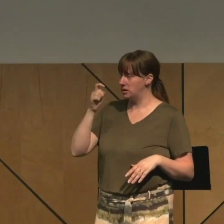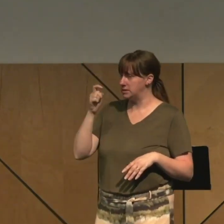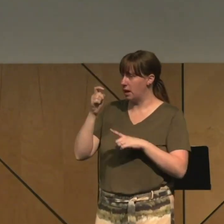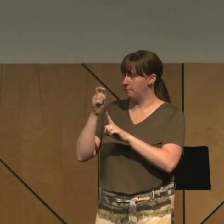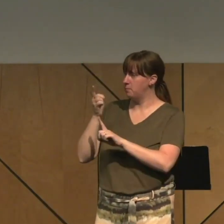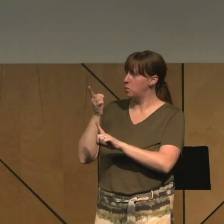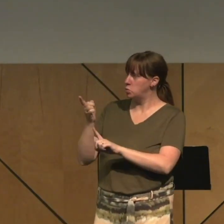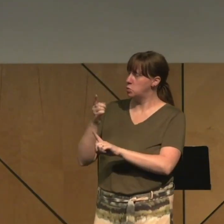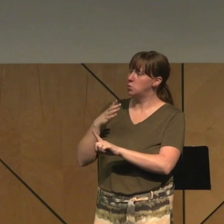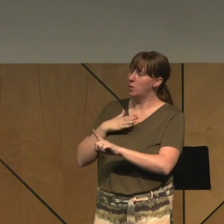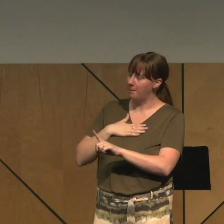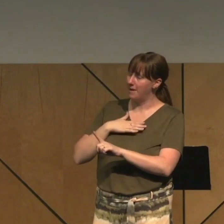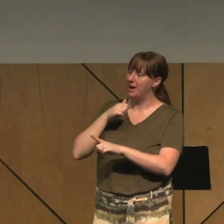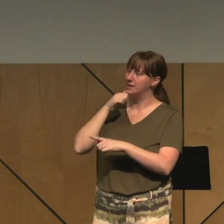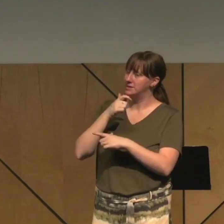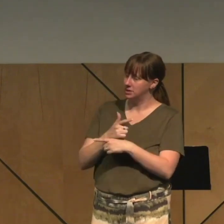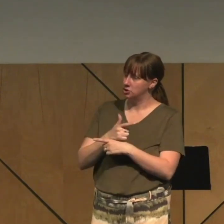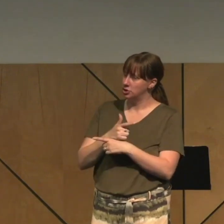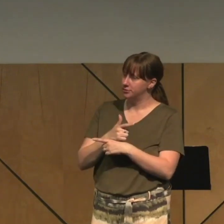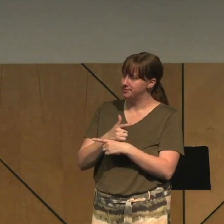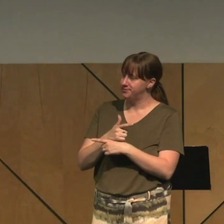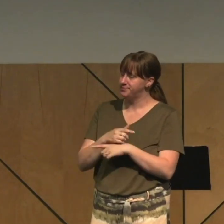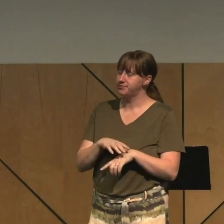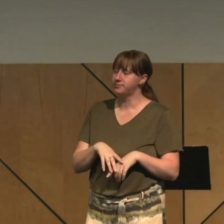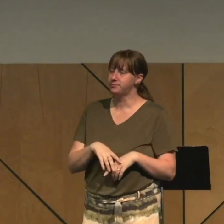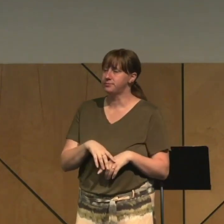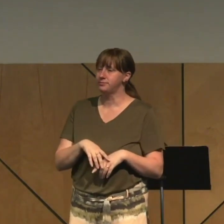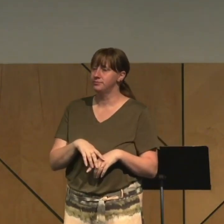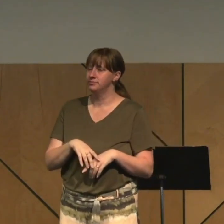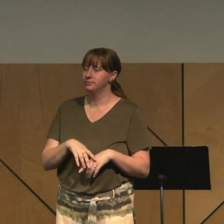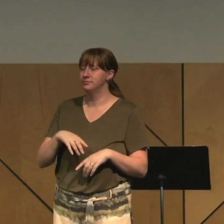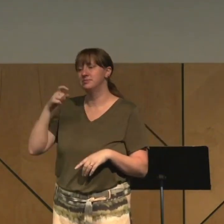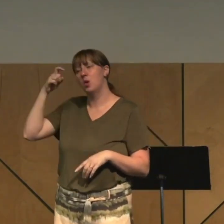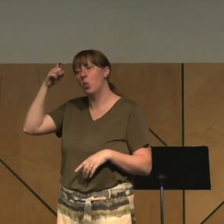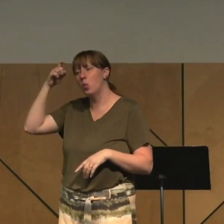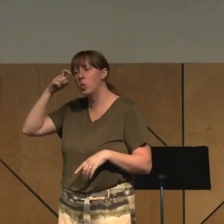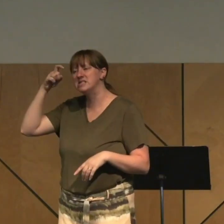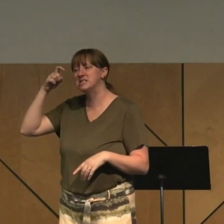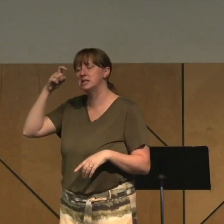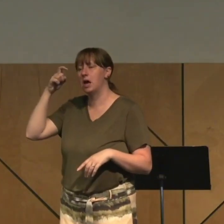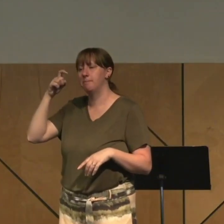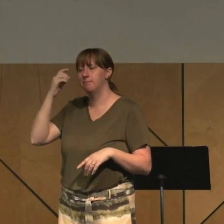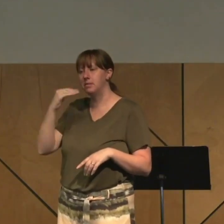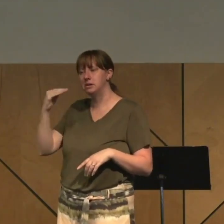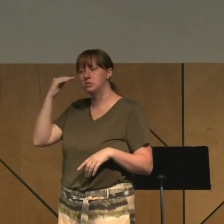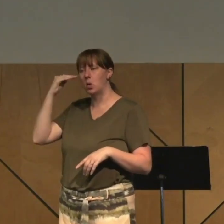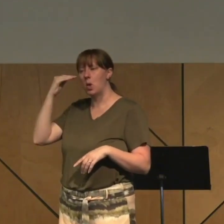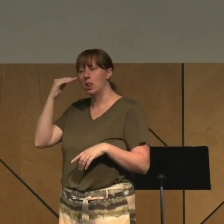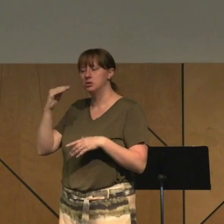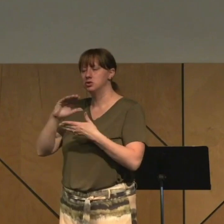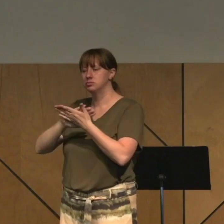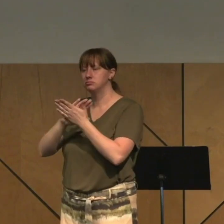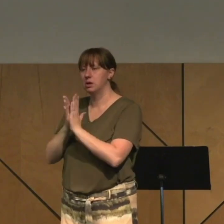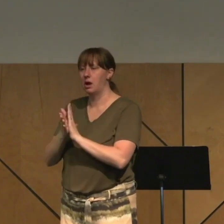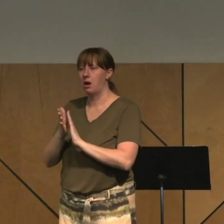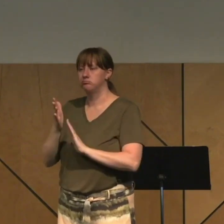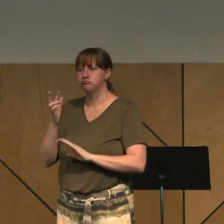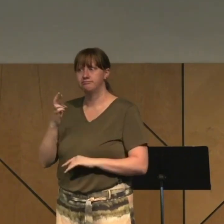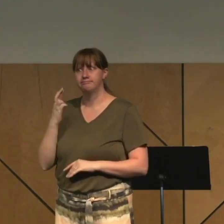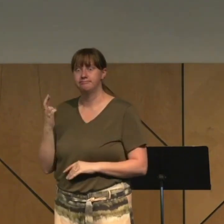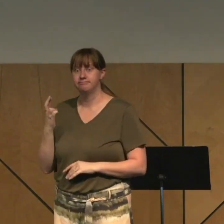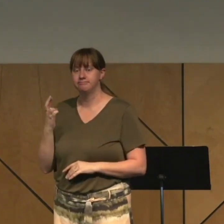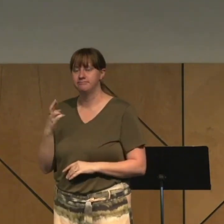sister. And call insight your intimate friend. In your